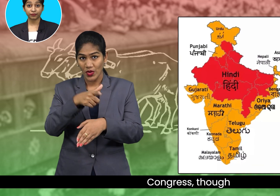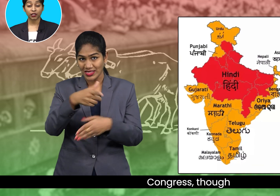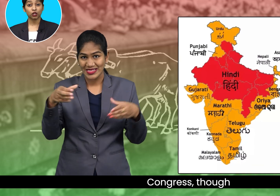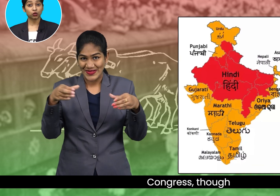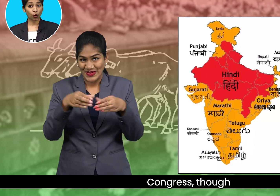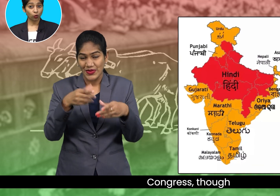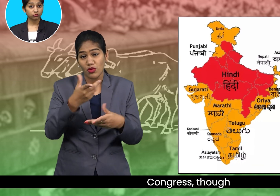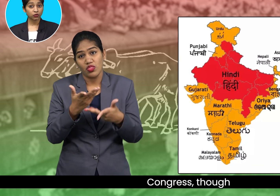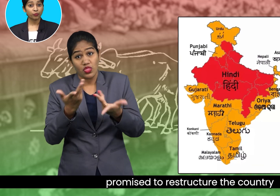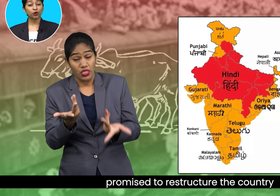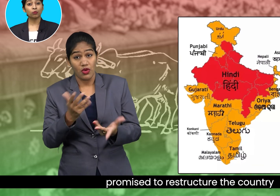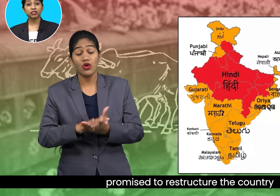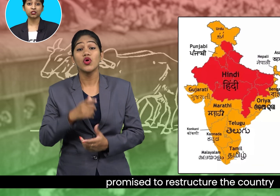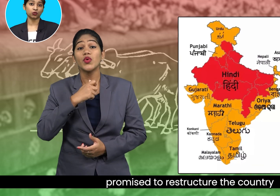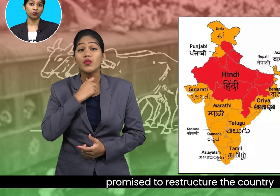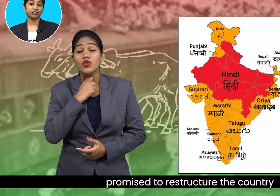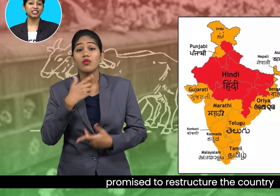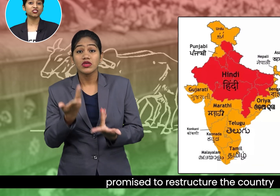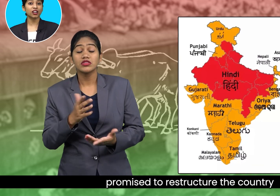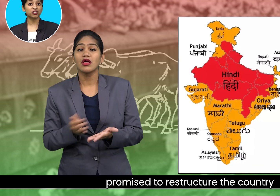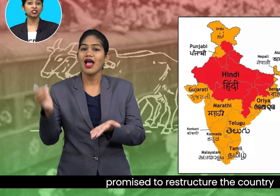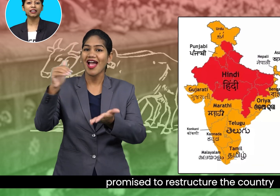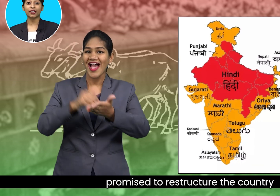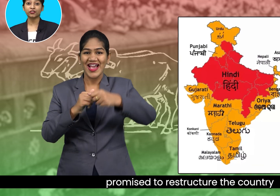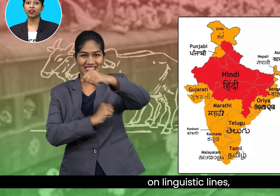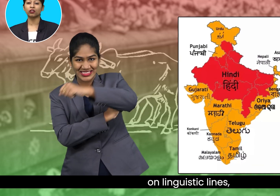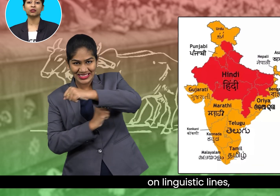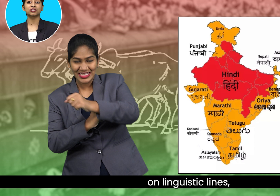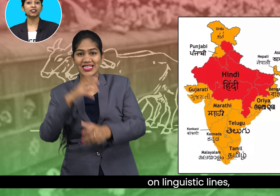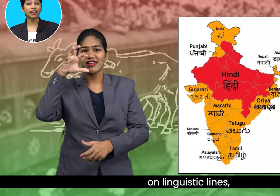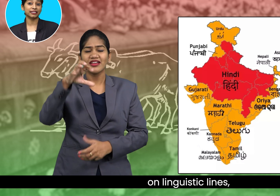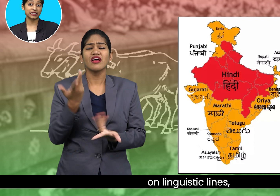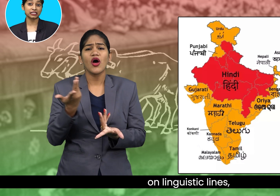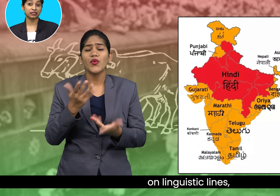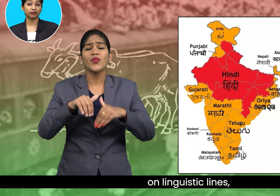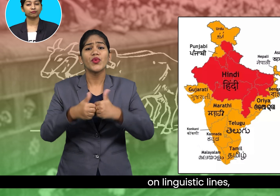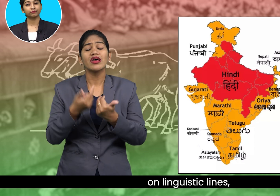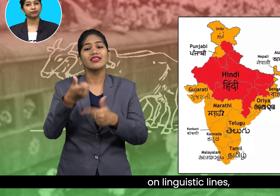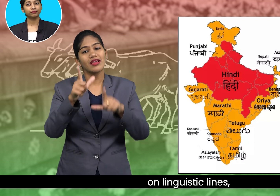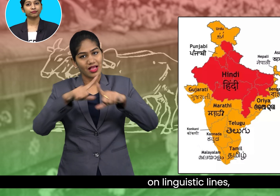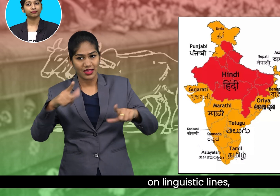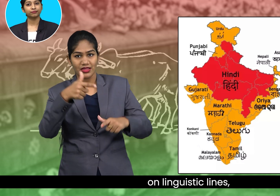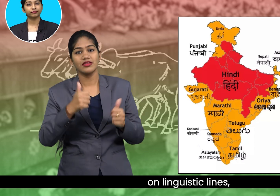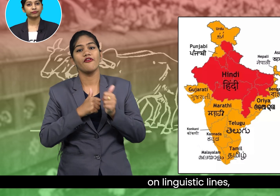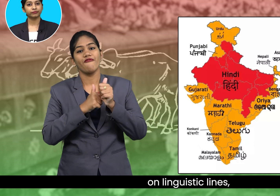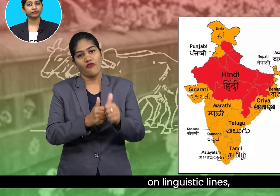Congress, though, promised to restructure the country on linguistic lines,